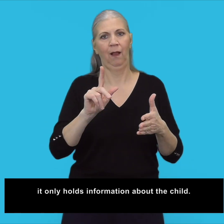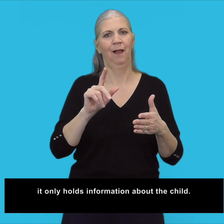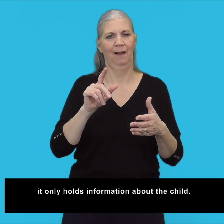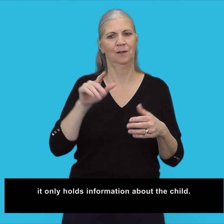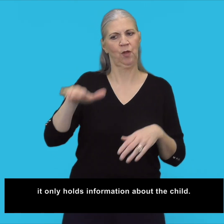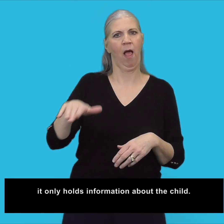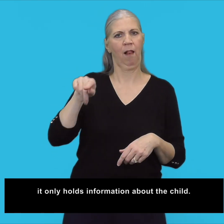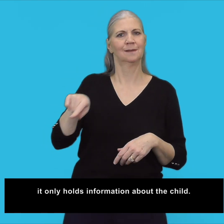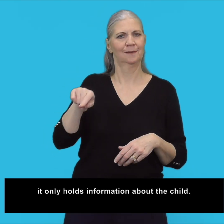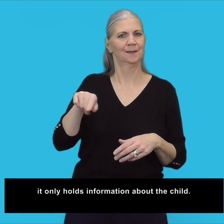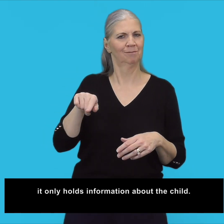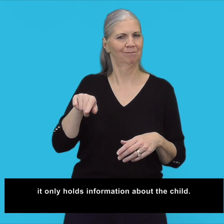information about the child.